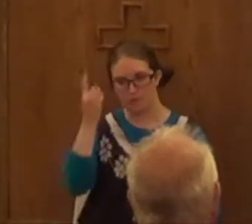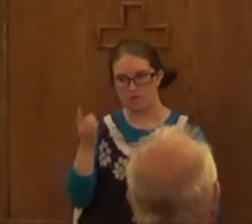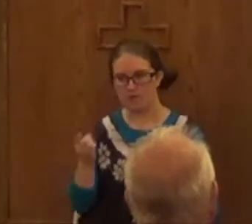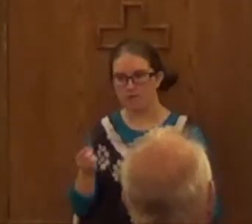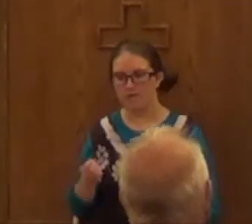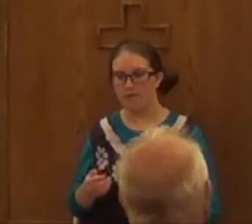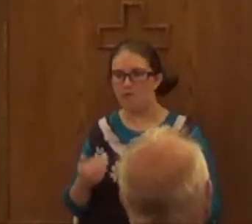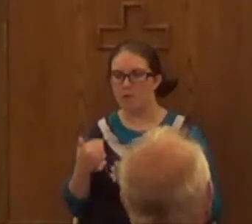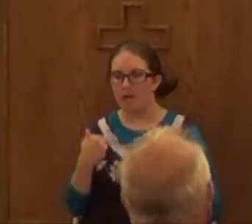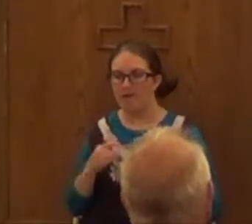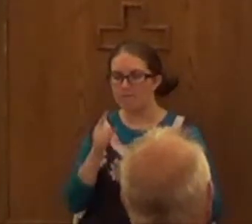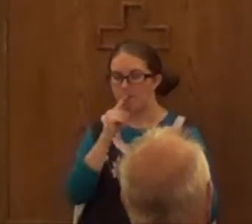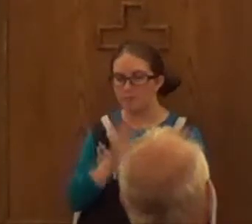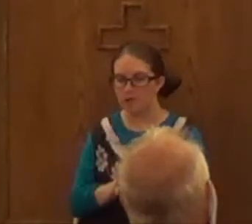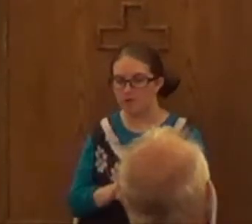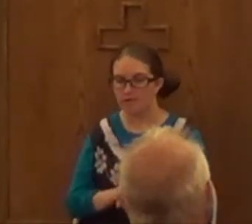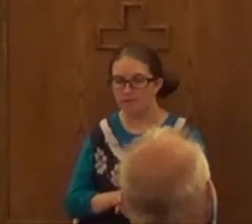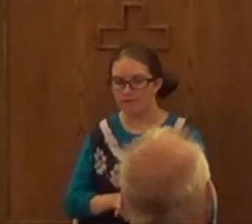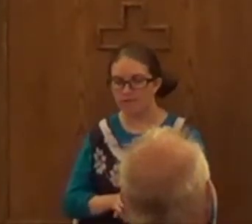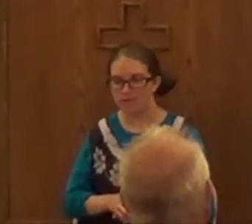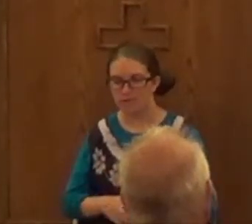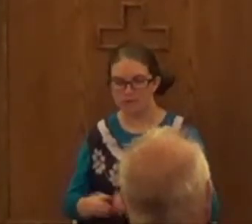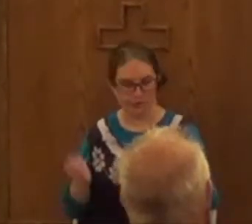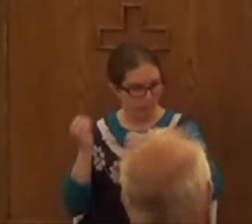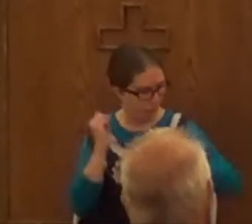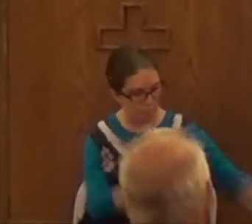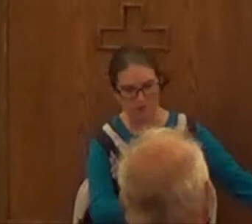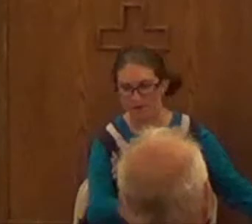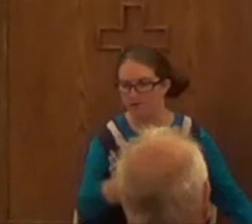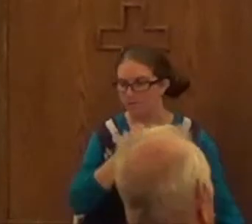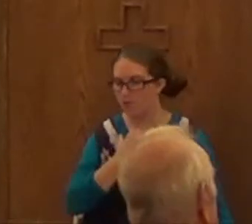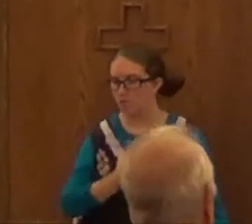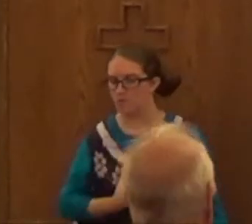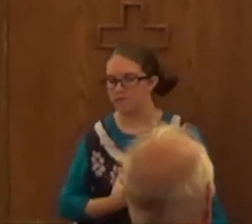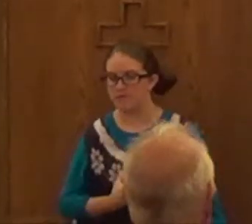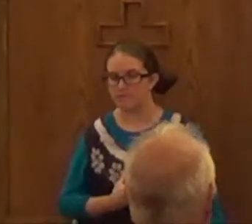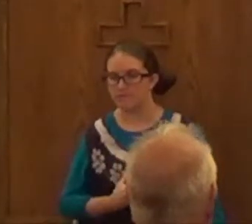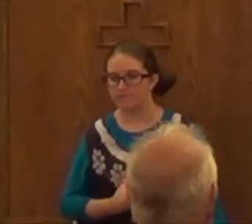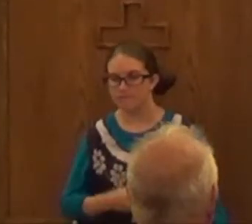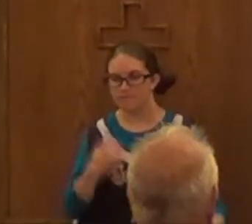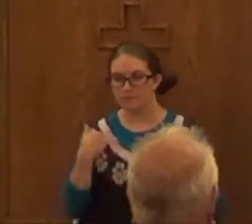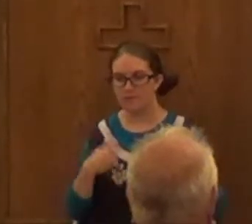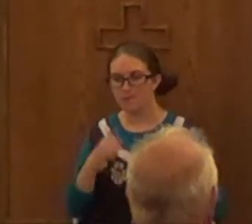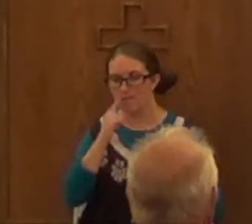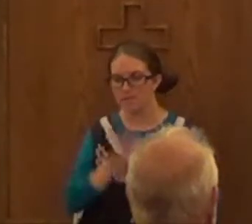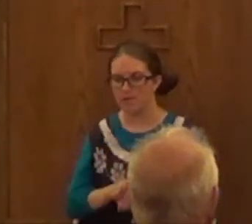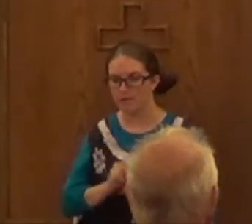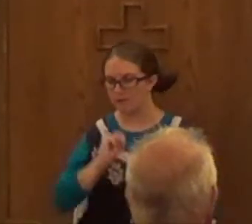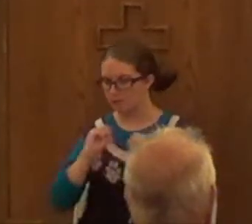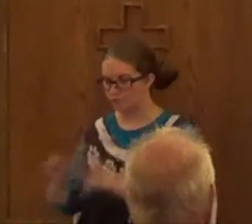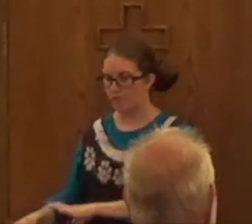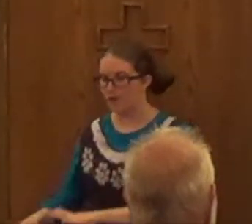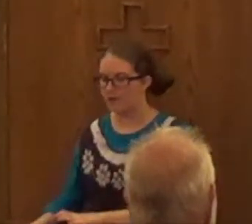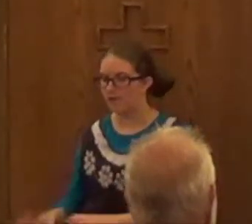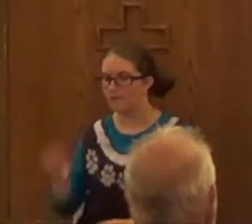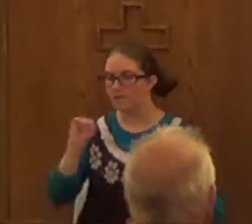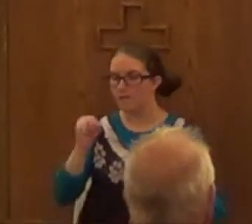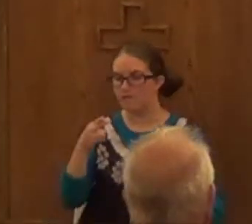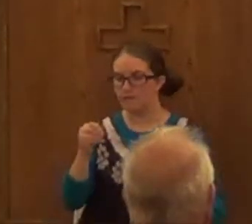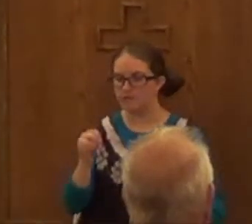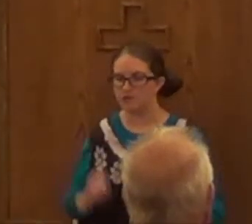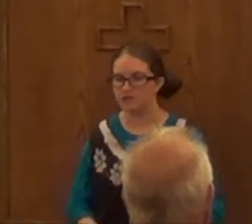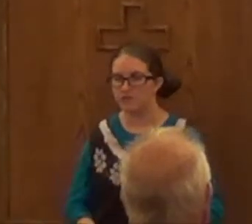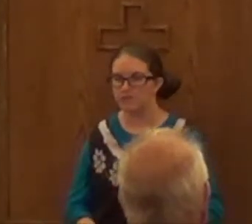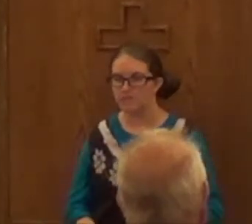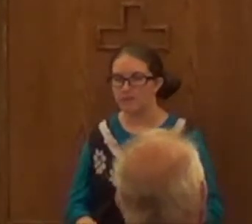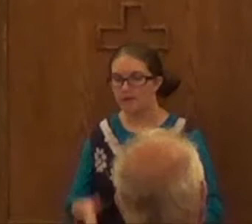going to have my promise, you've got to get rid of your will. If you're going to have my promise, you've got to get rid of Ishmael. If you're